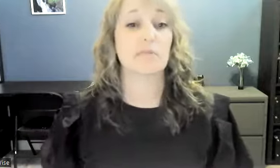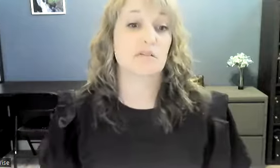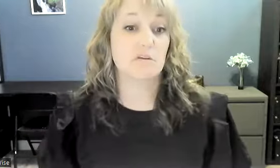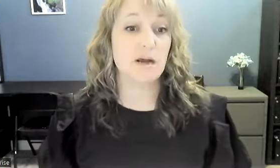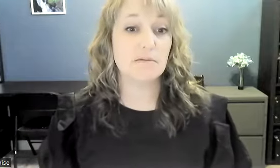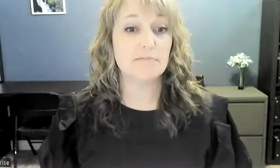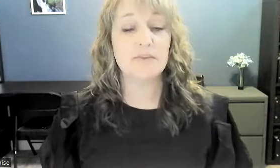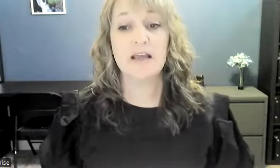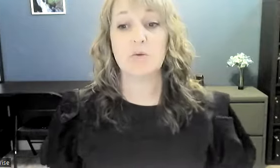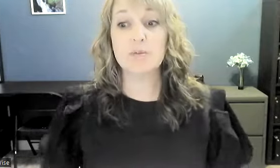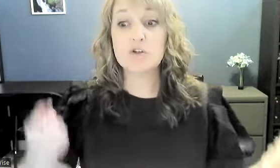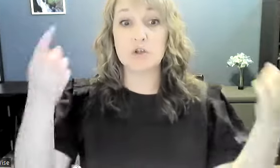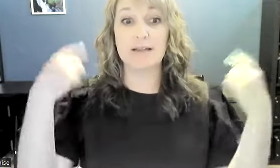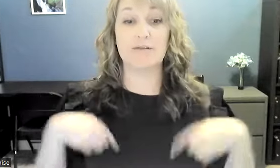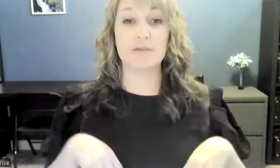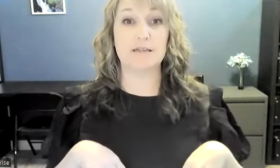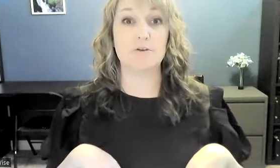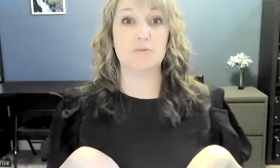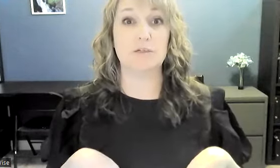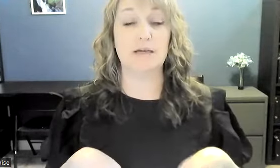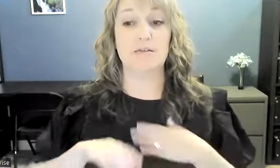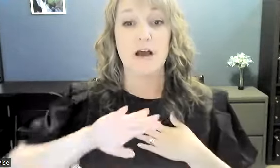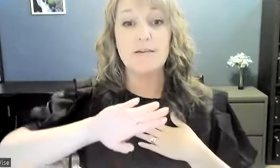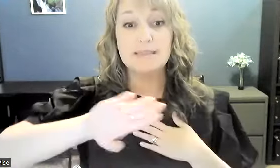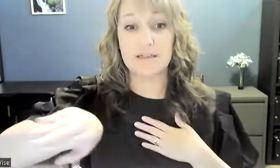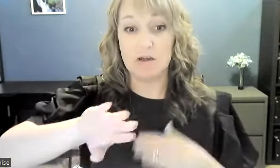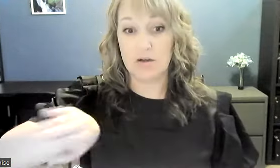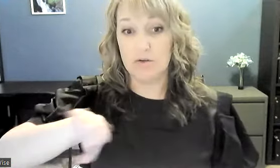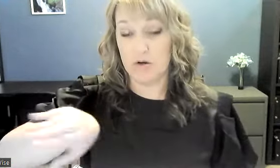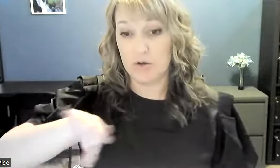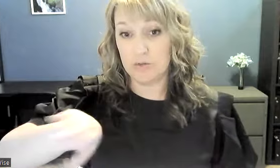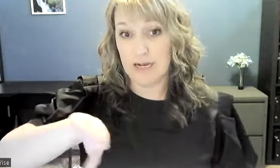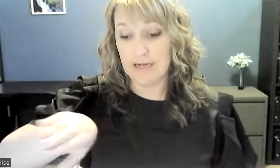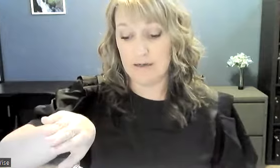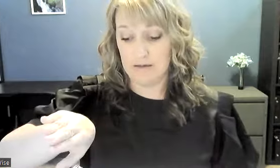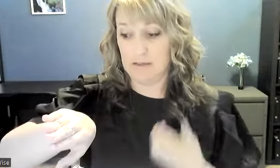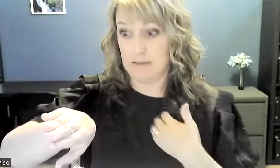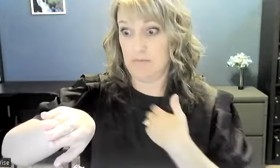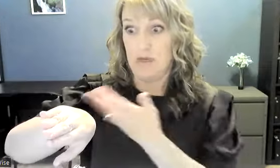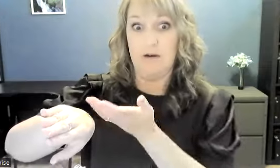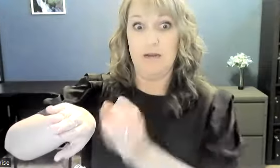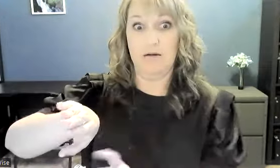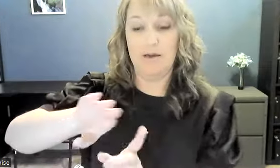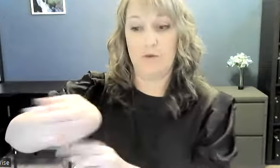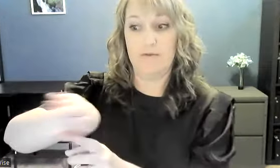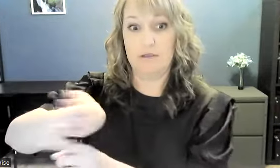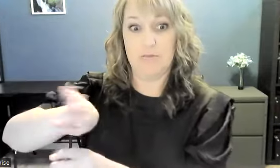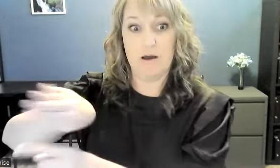on your right. And remember to look at that from the signer's perspective. I'm saying it's on your right because it's on my right. I'm waving to